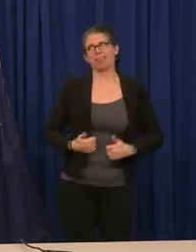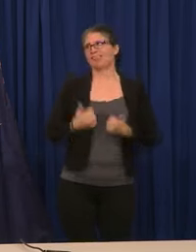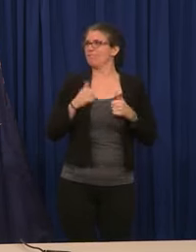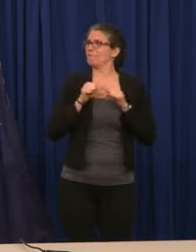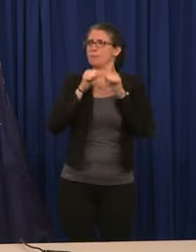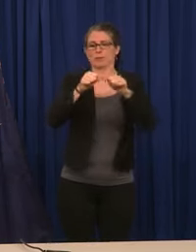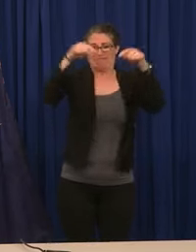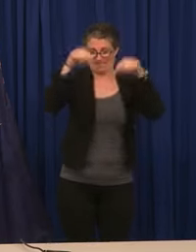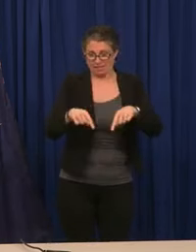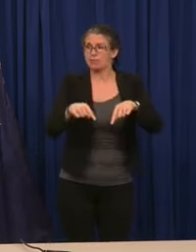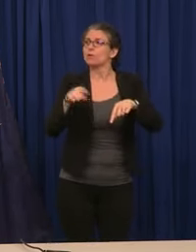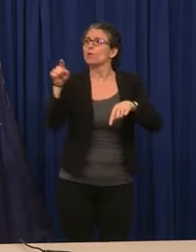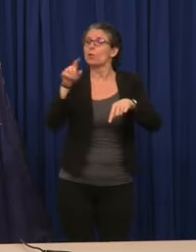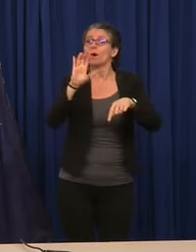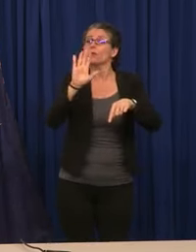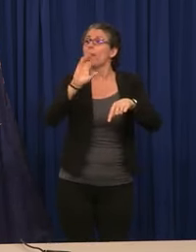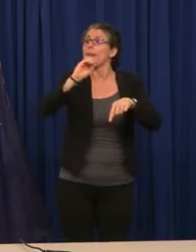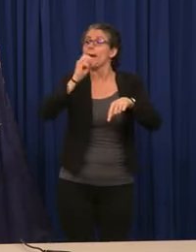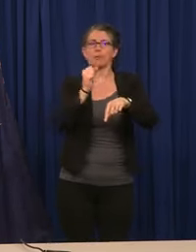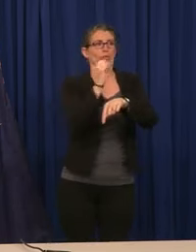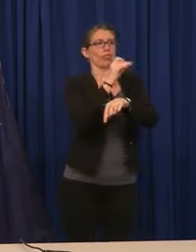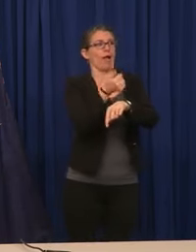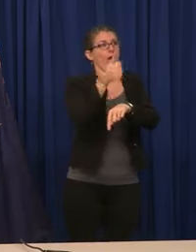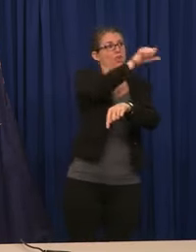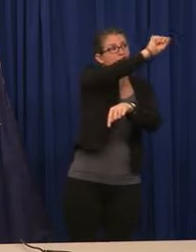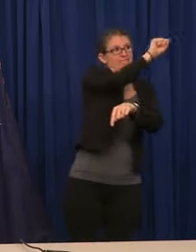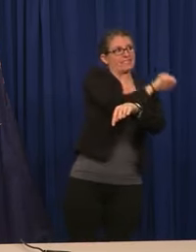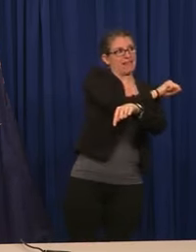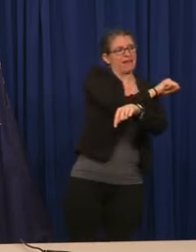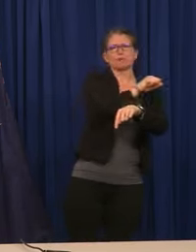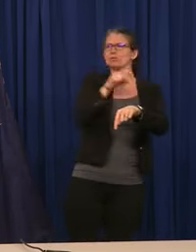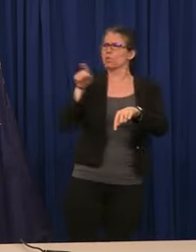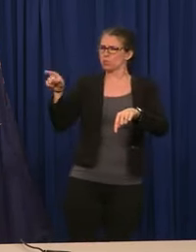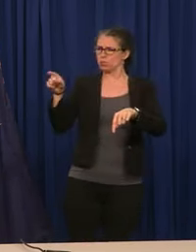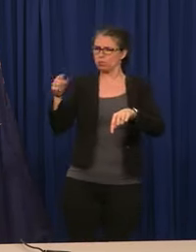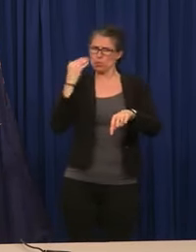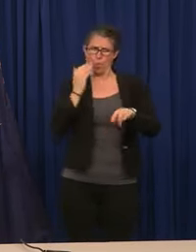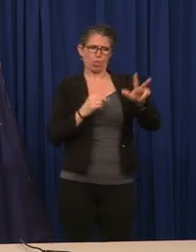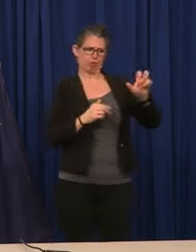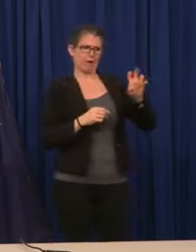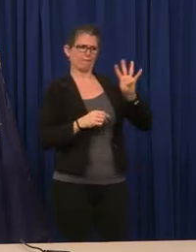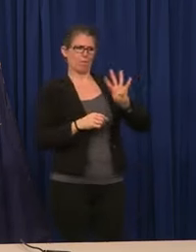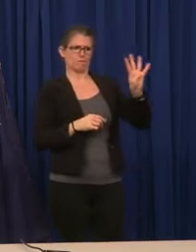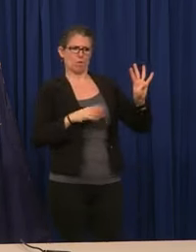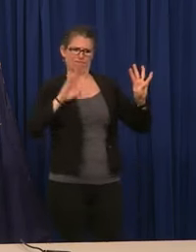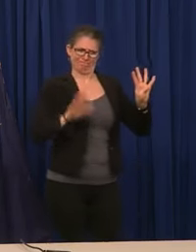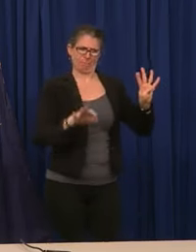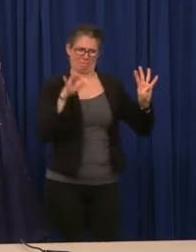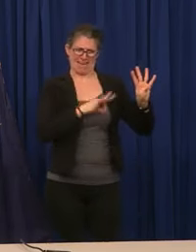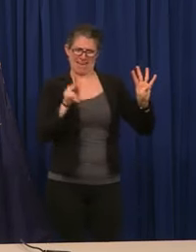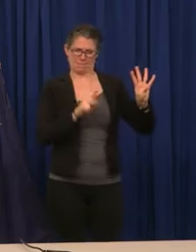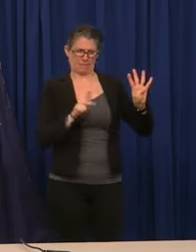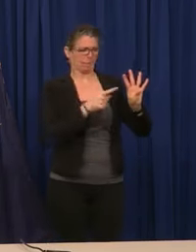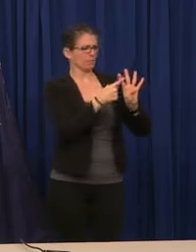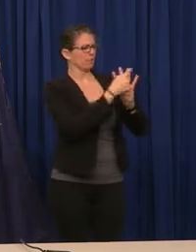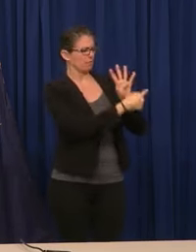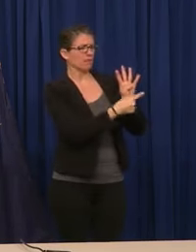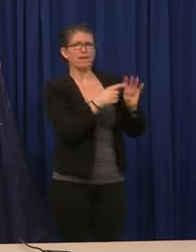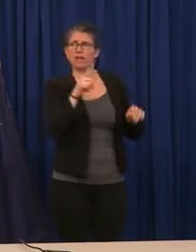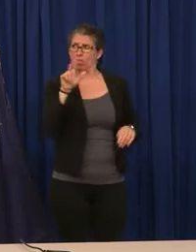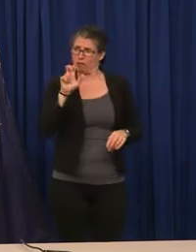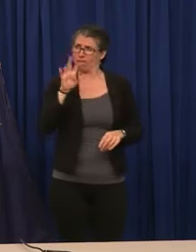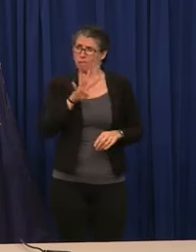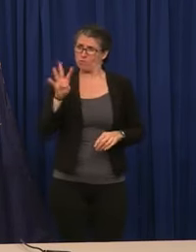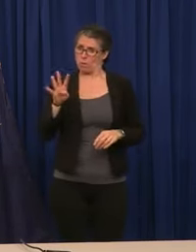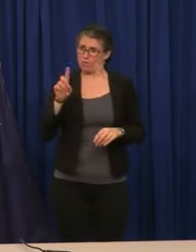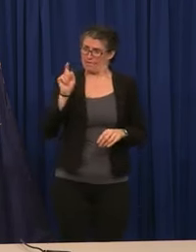PPE projections. And what I can say there is that the way that we are thinking about PPE is by staying in